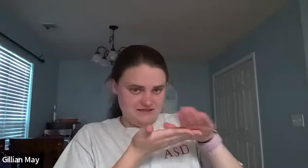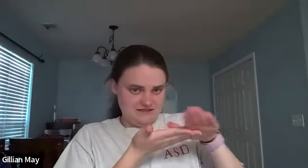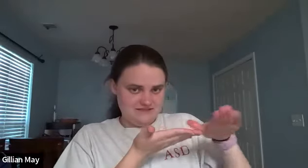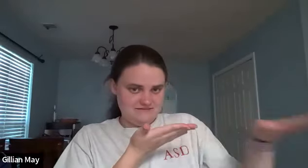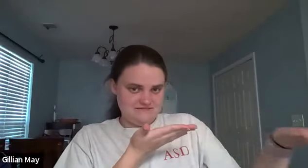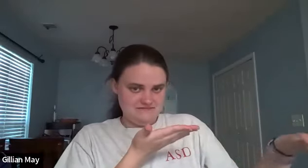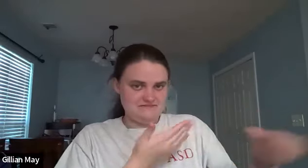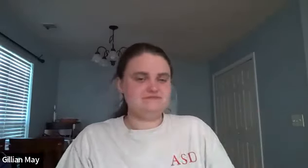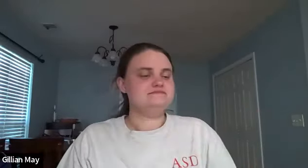Nice.